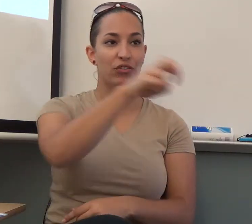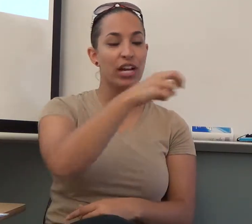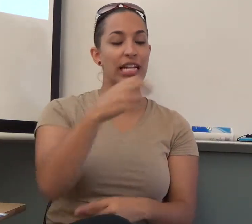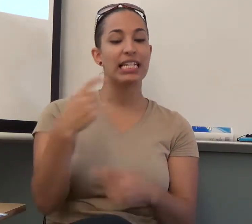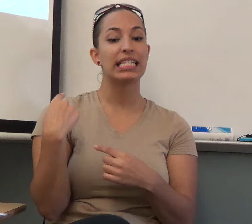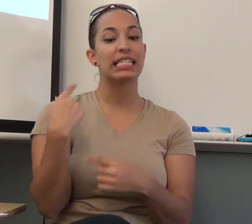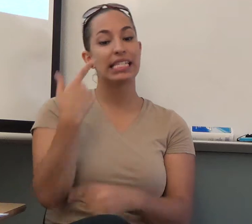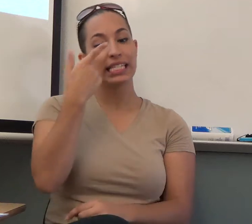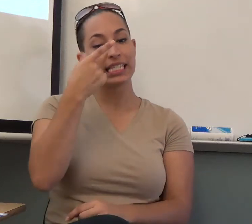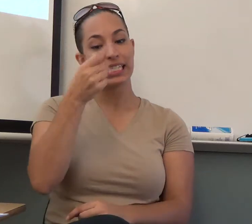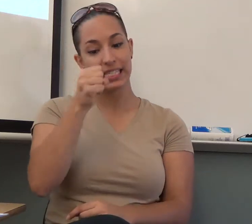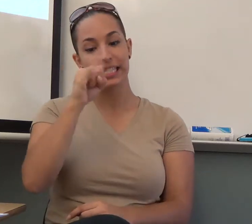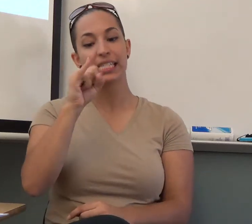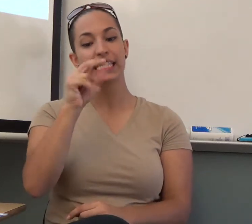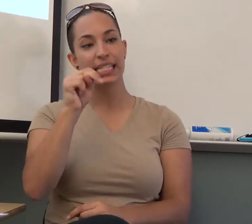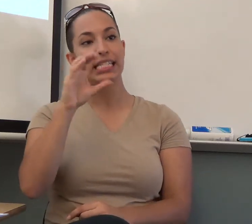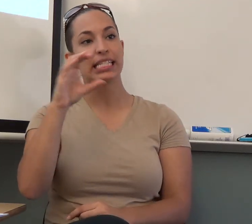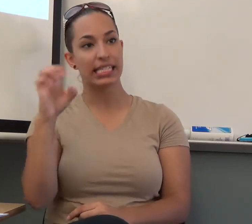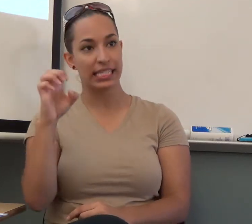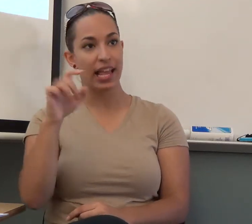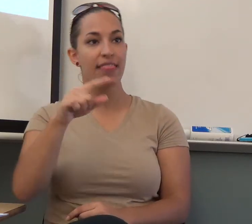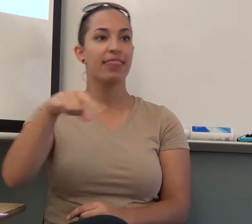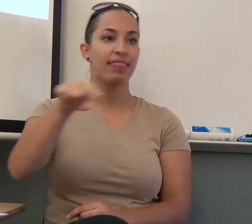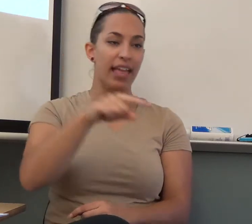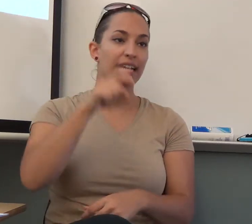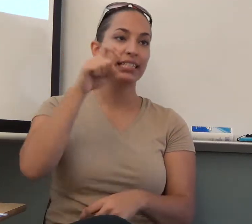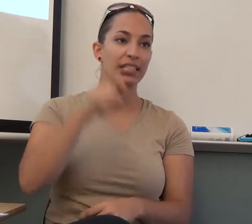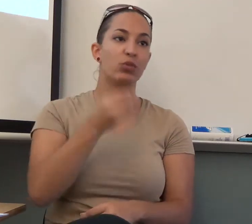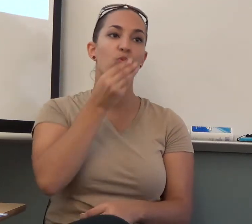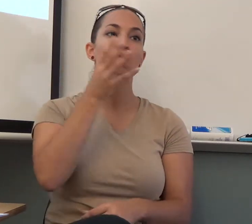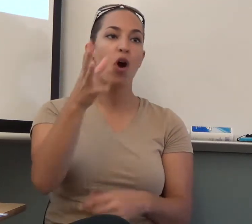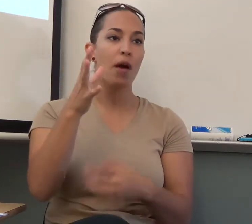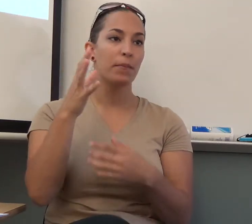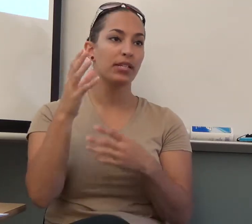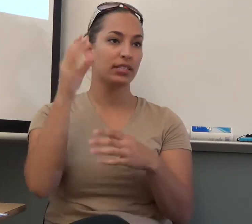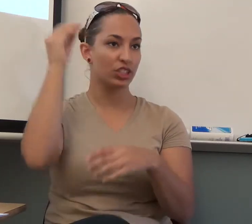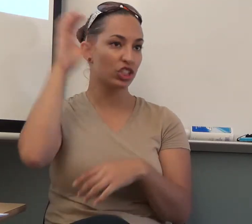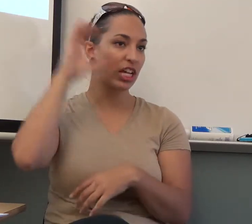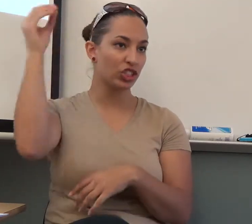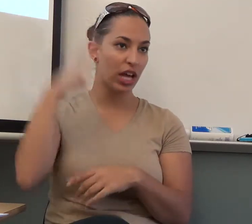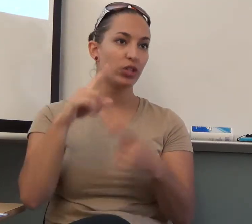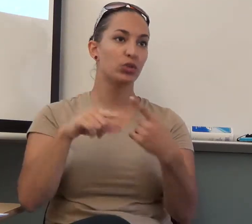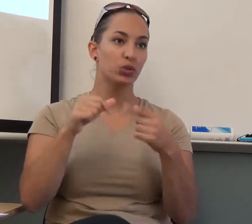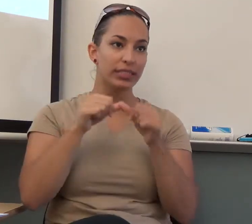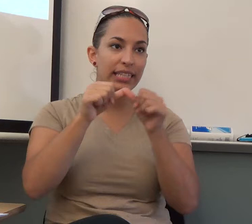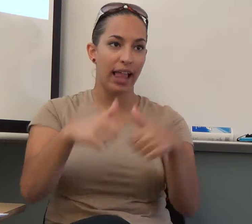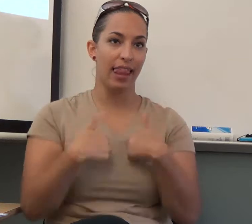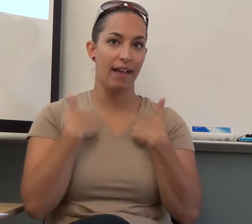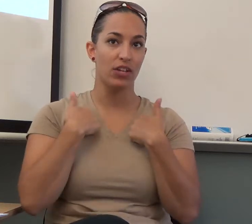Okay, good. Since they need warm sunshine to stay alive, since is one word. Because. Because is another word. Okay.